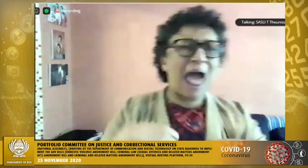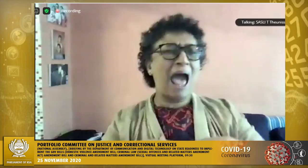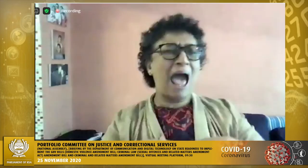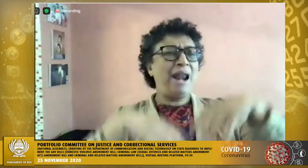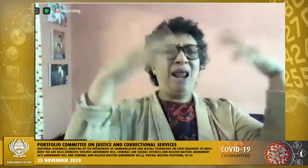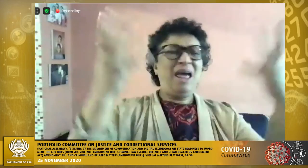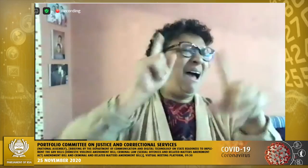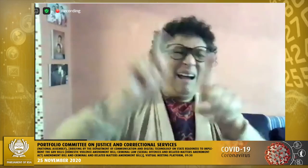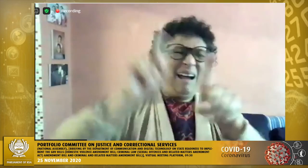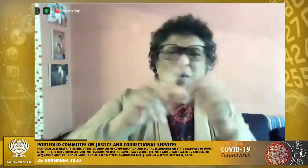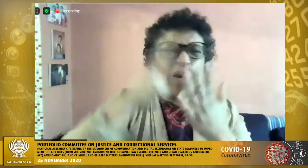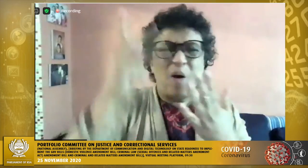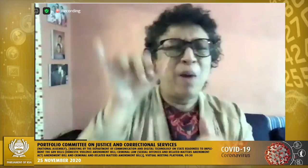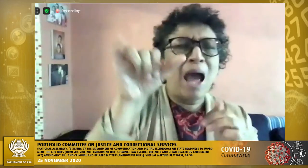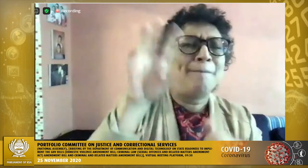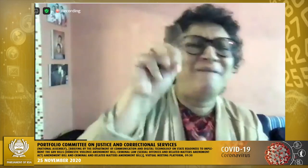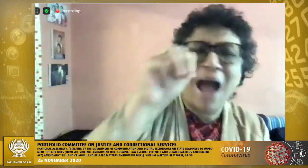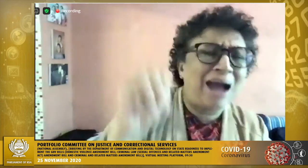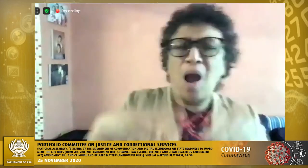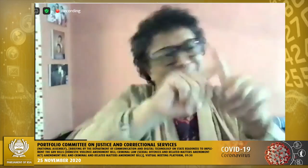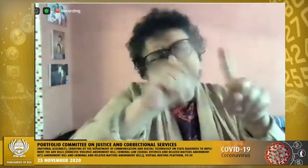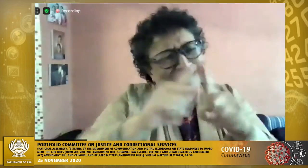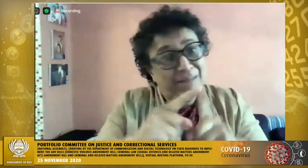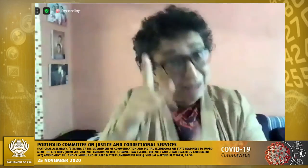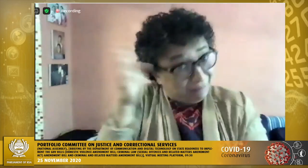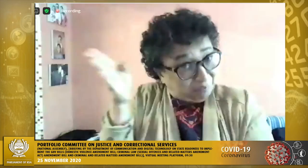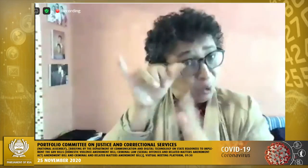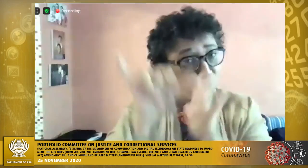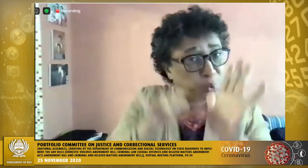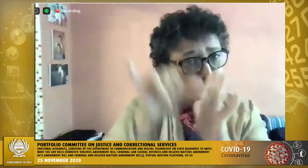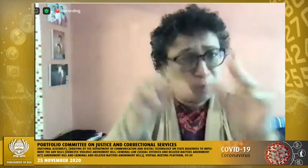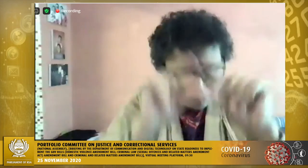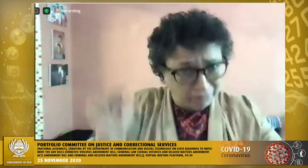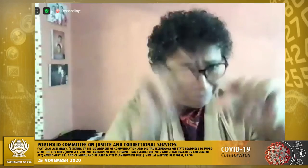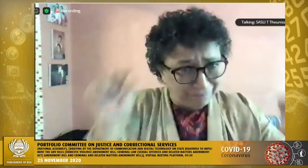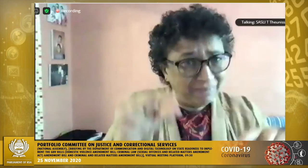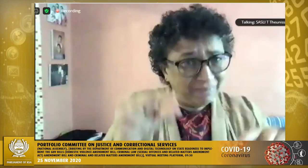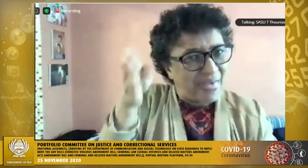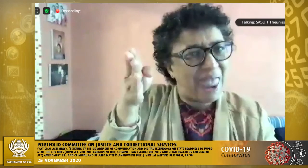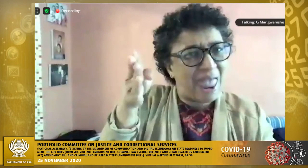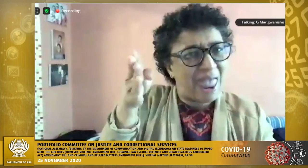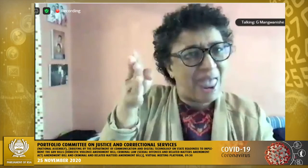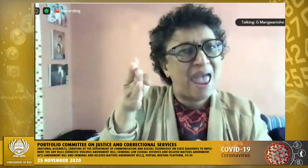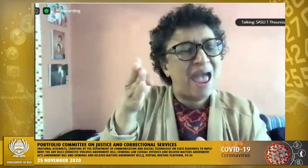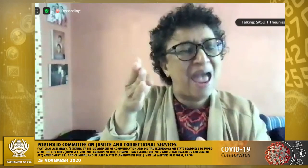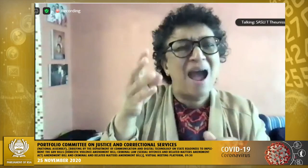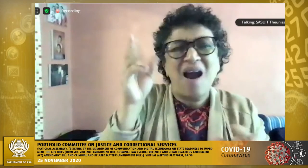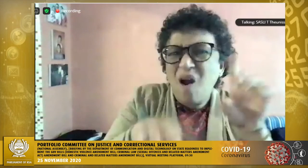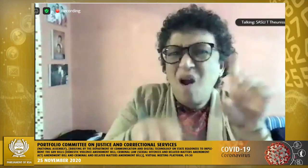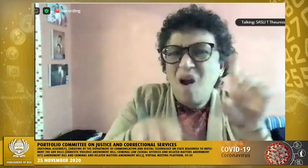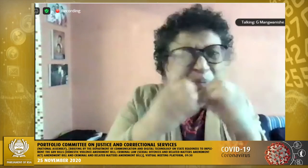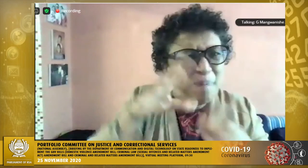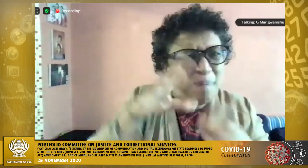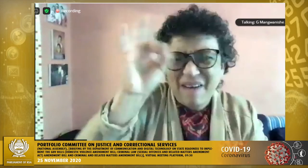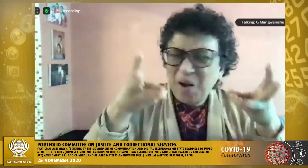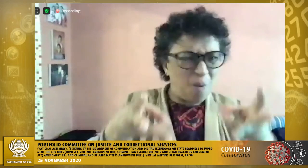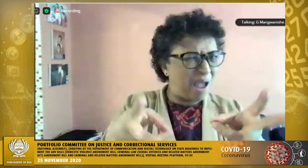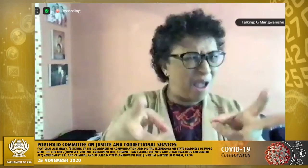same program is on YouTube, like 7 Alarm, you know, things like that, Muvango or whatever, it's on YouTube and it's subtitled